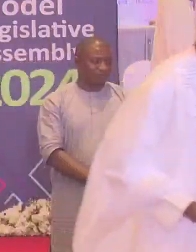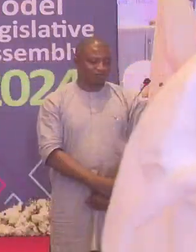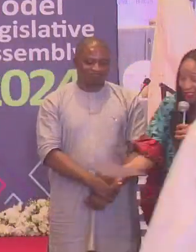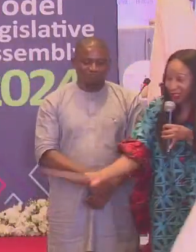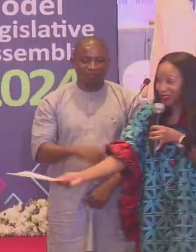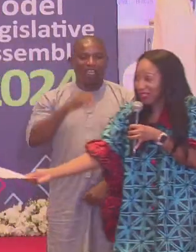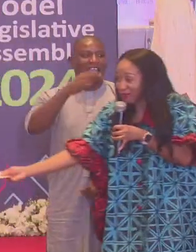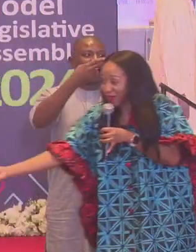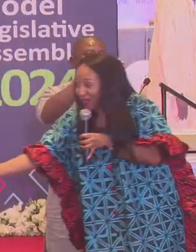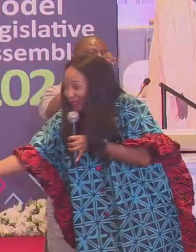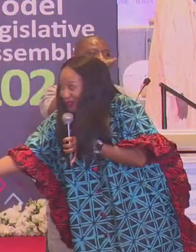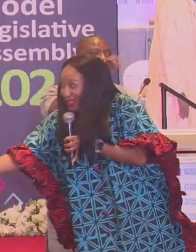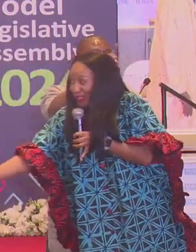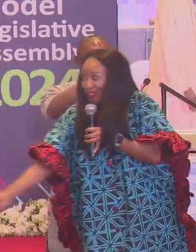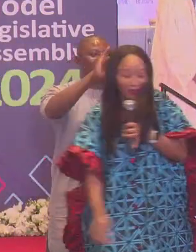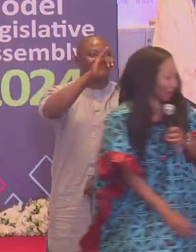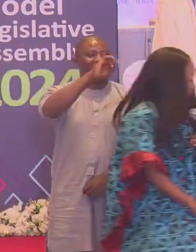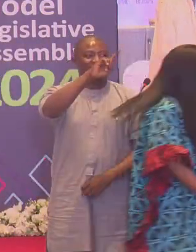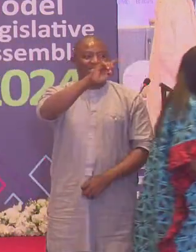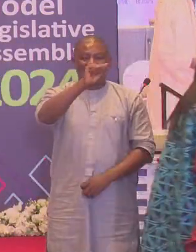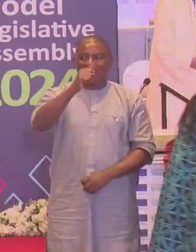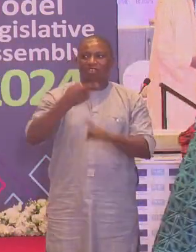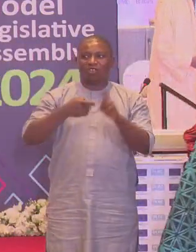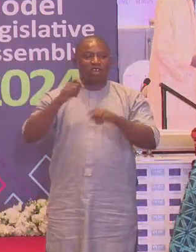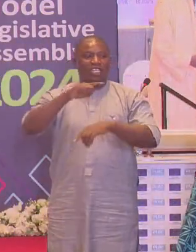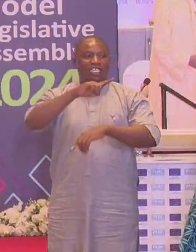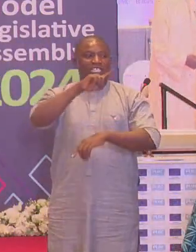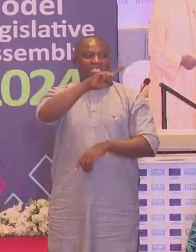Hadiza Nasir, Zamfara State.